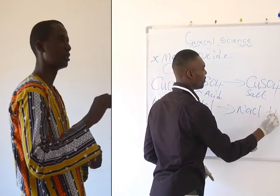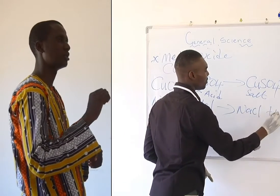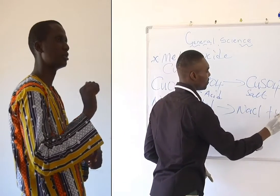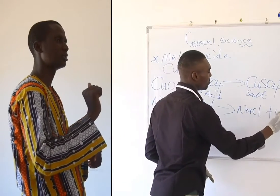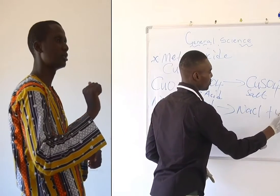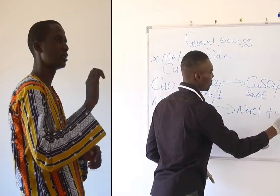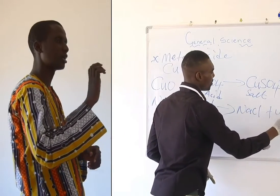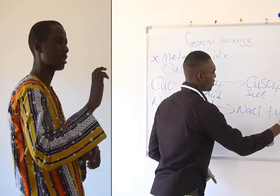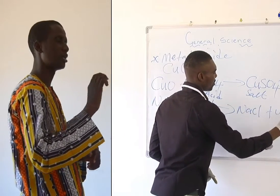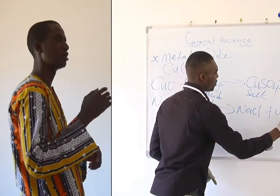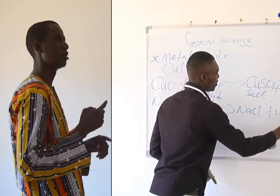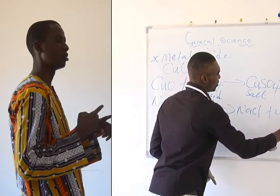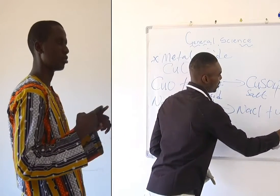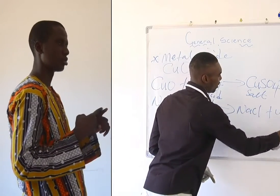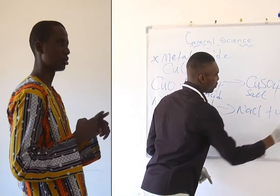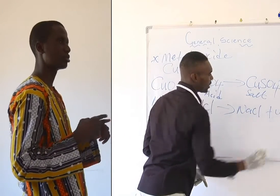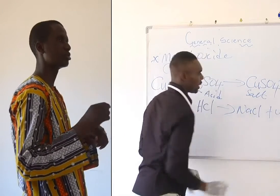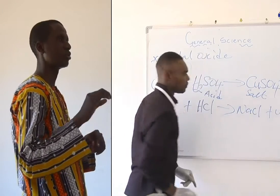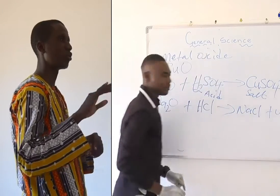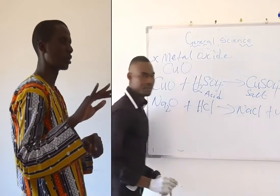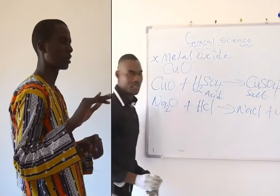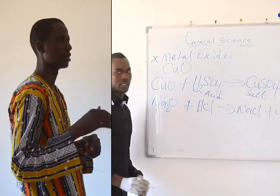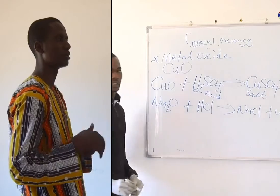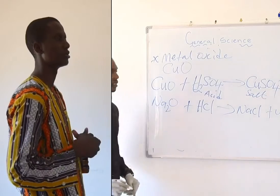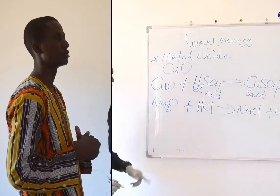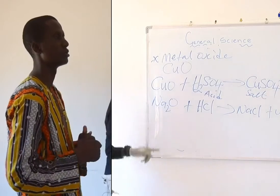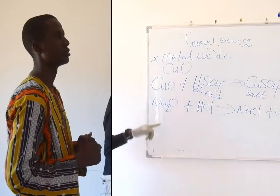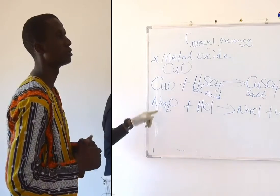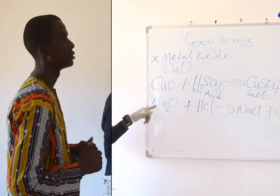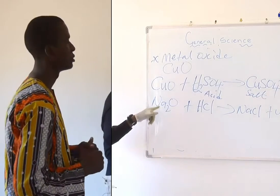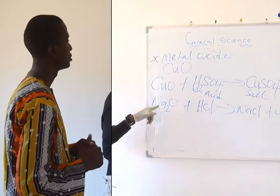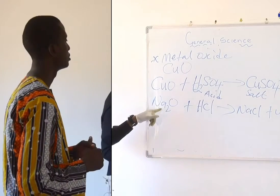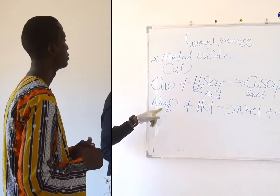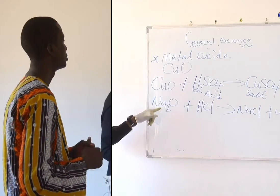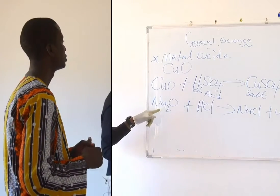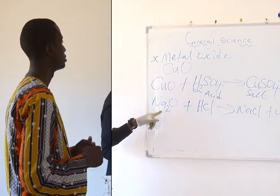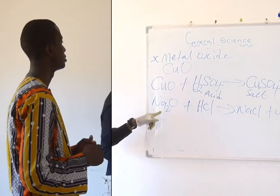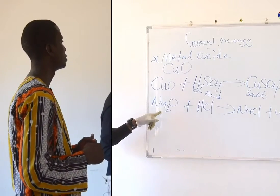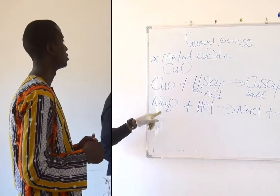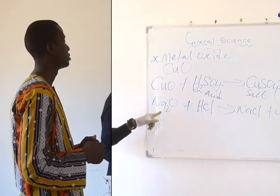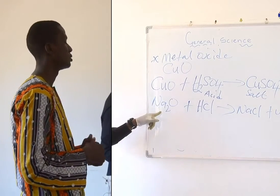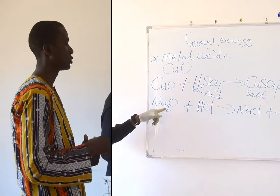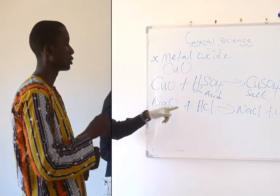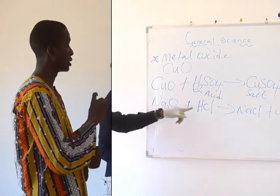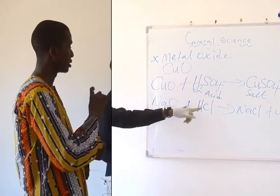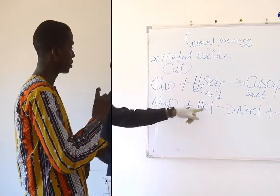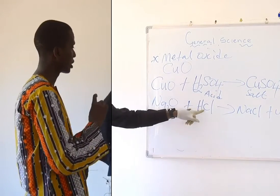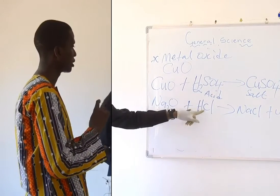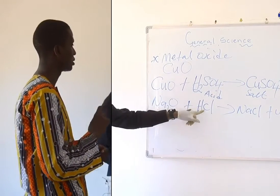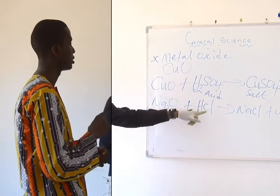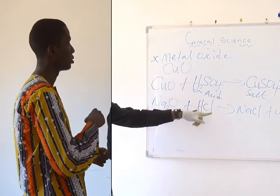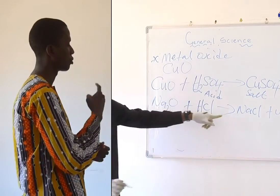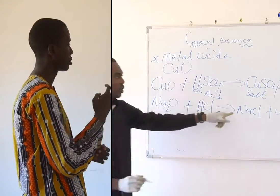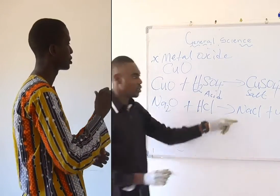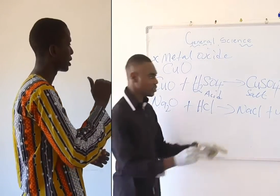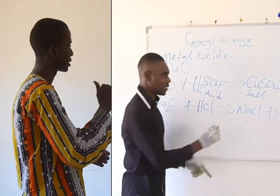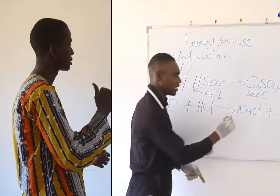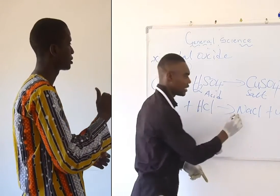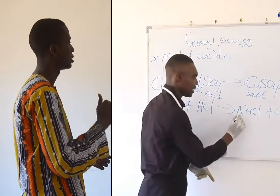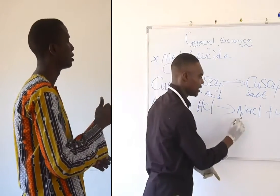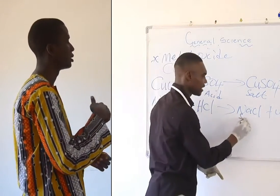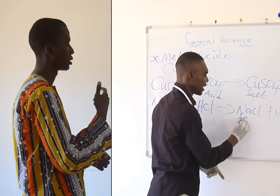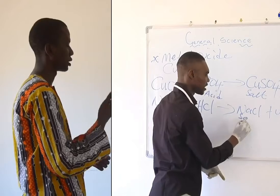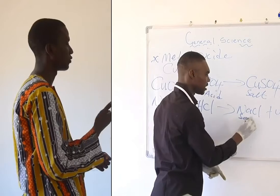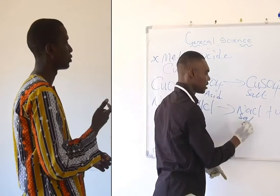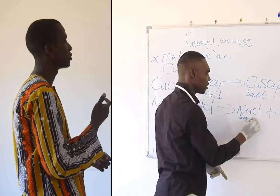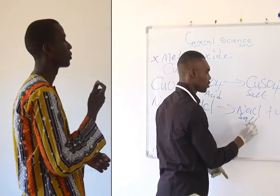we have water, please. So a metal oxide plus an acid produce salt,